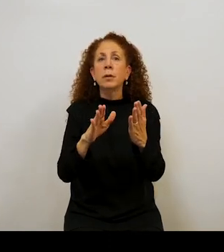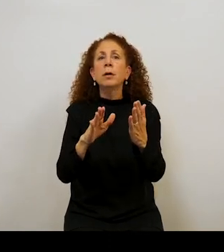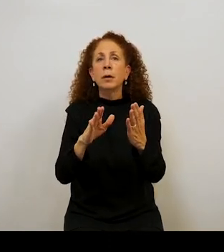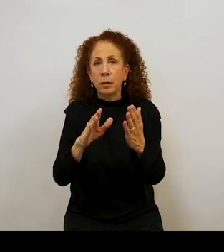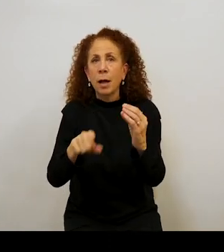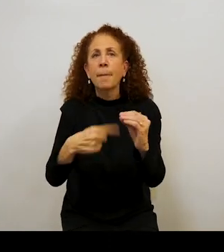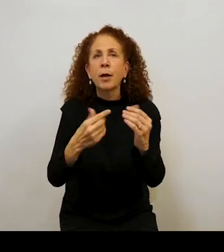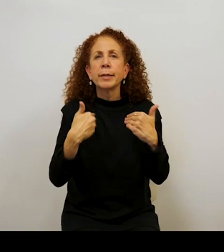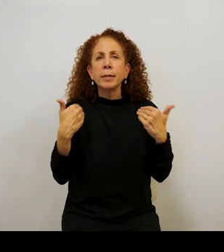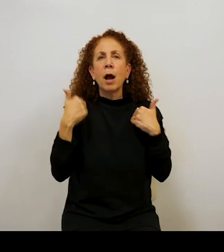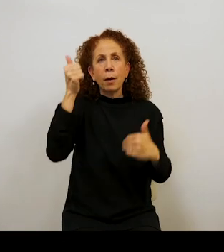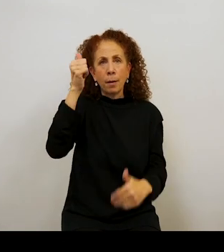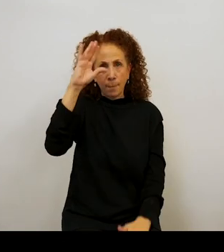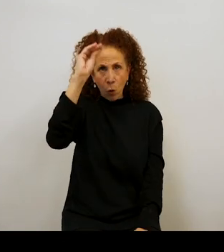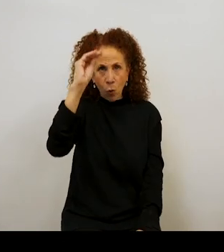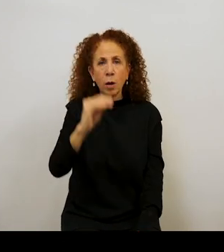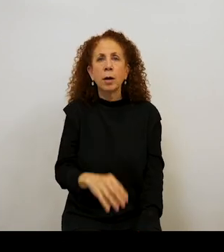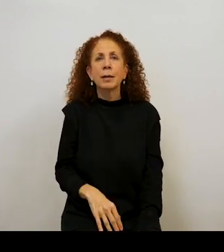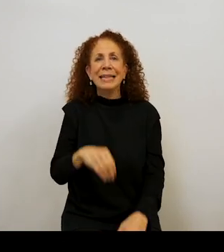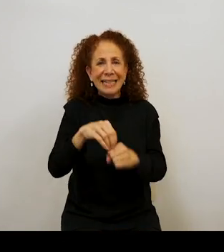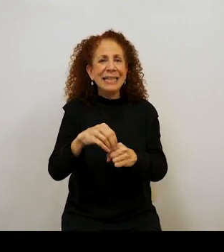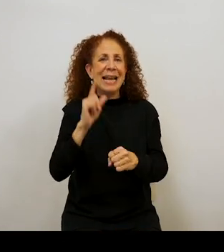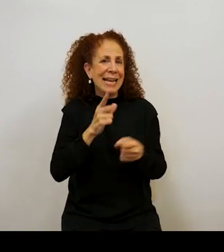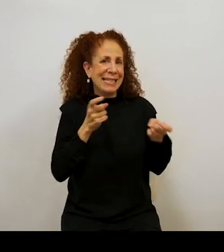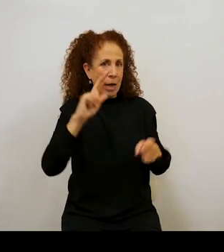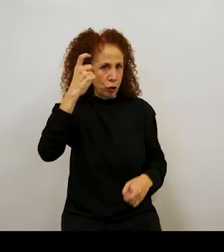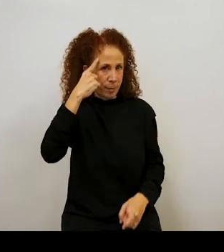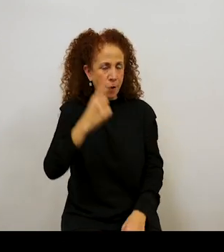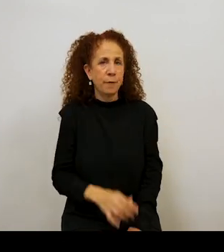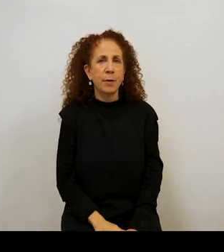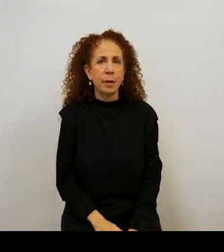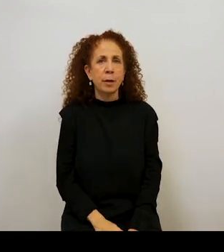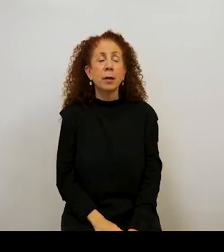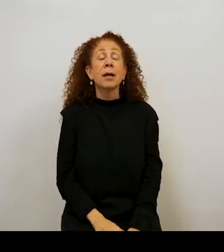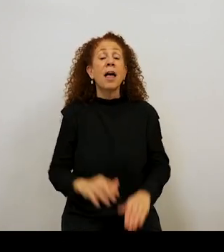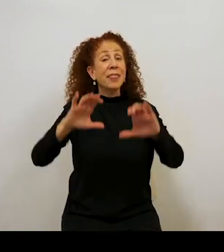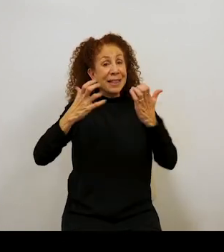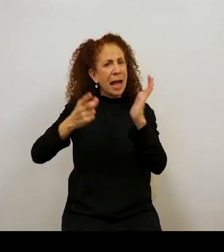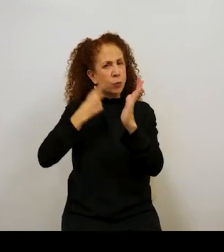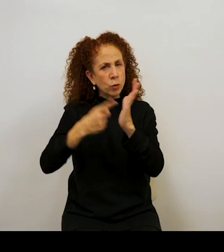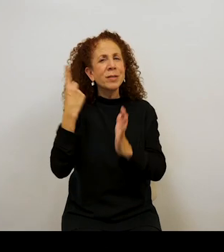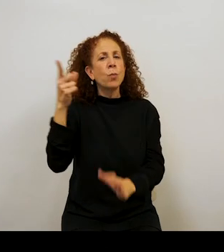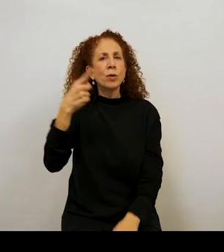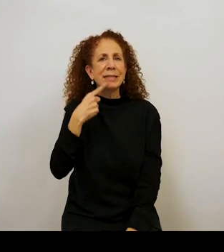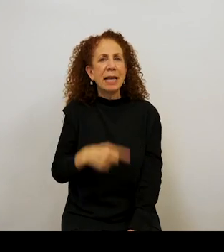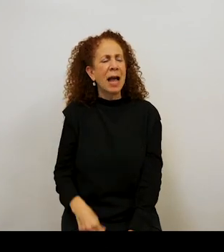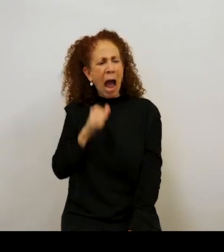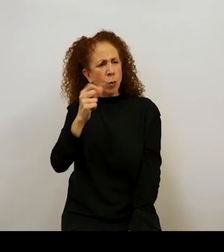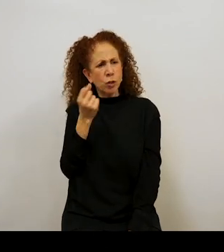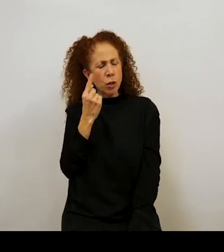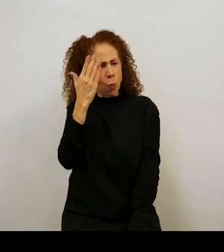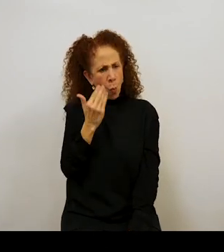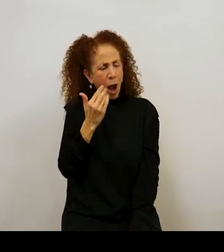dictatorship. And every so often someone in the class would say, I don't understand why